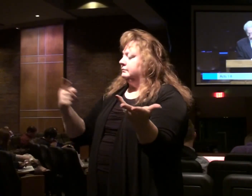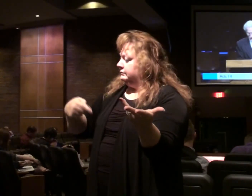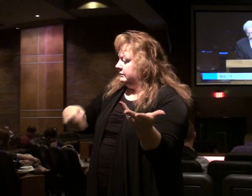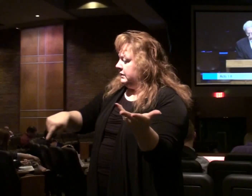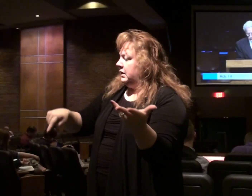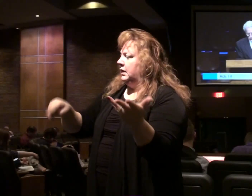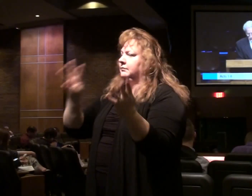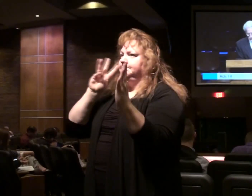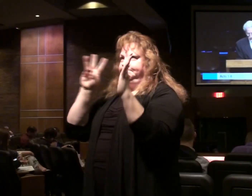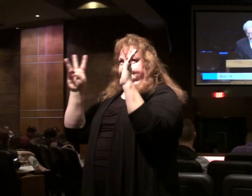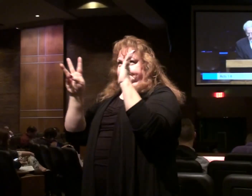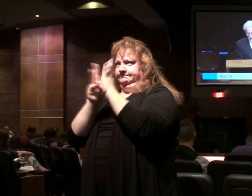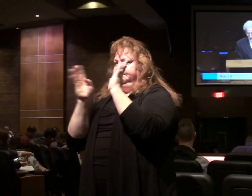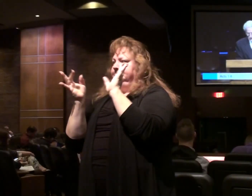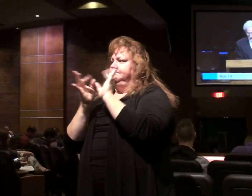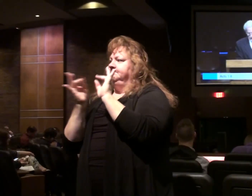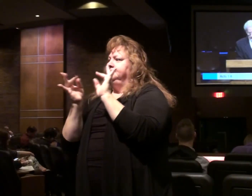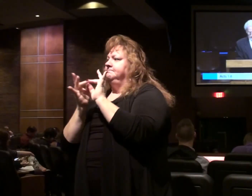the witnesses.